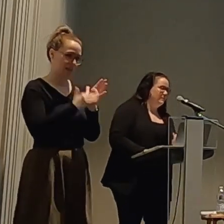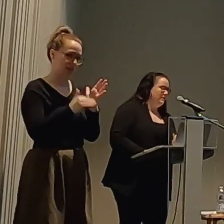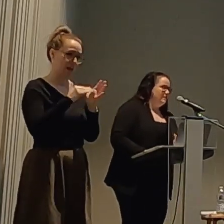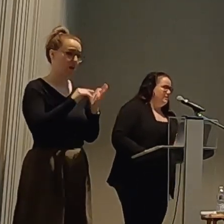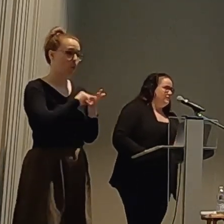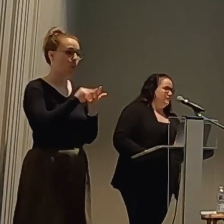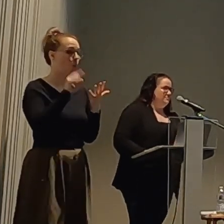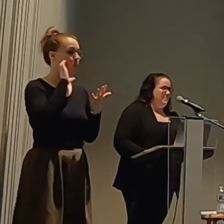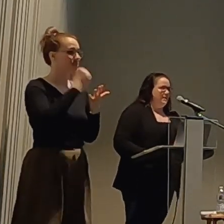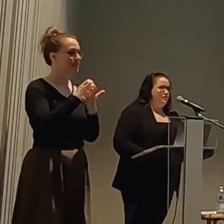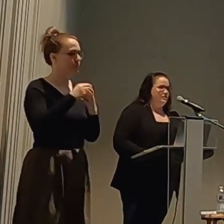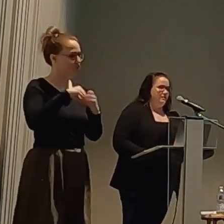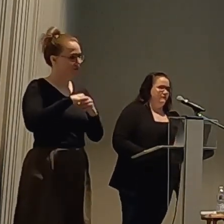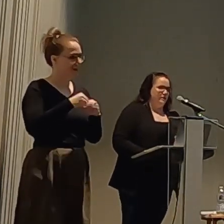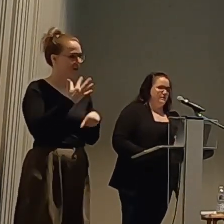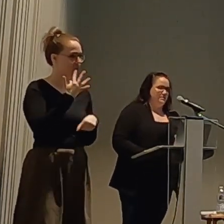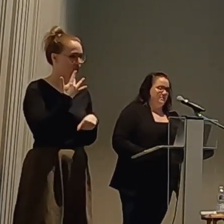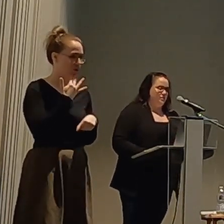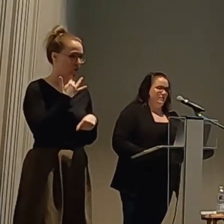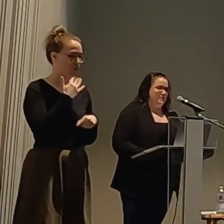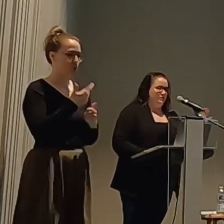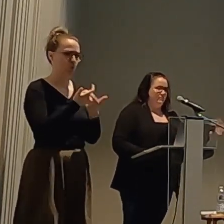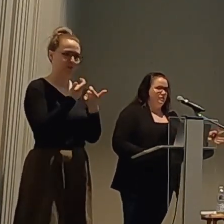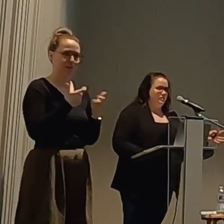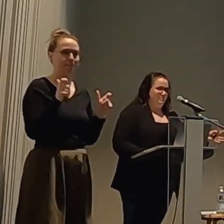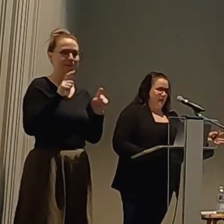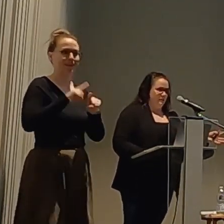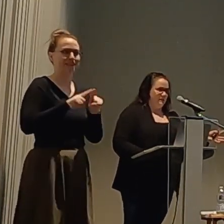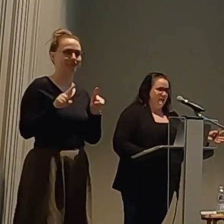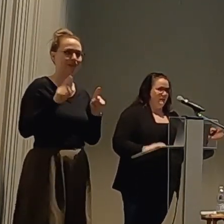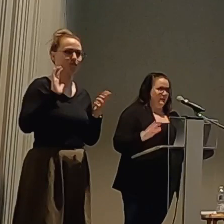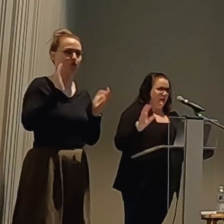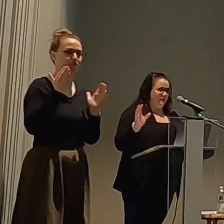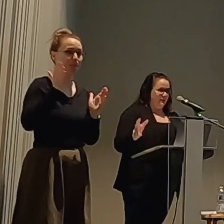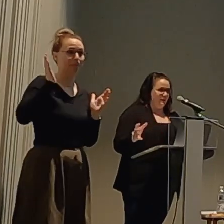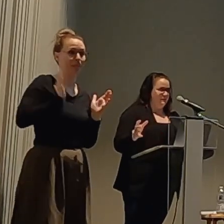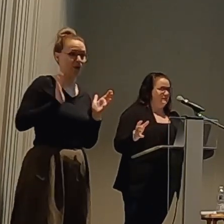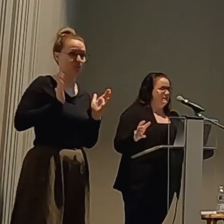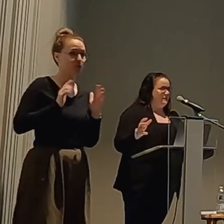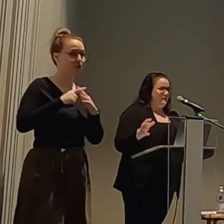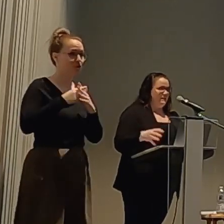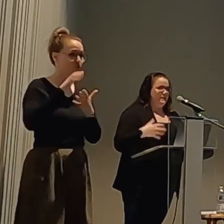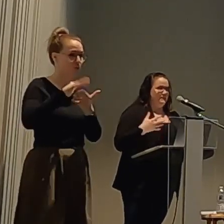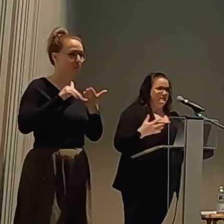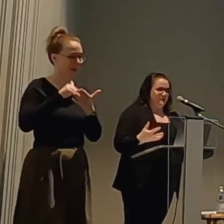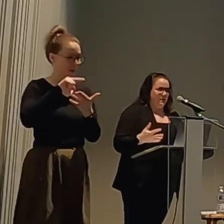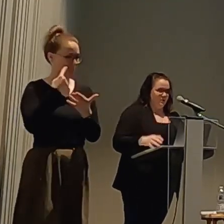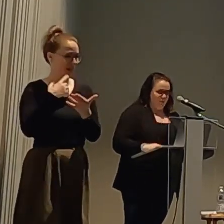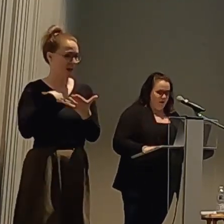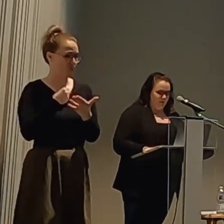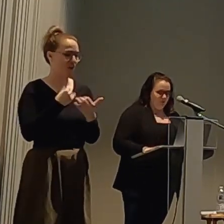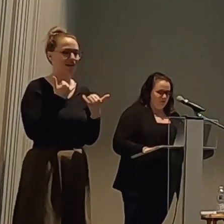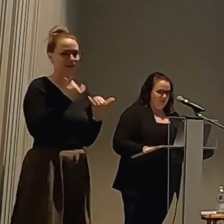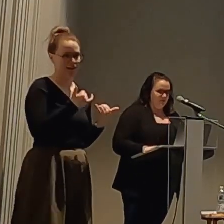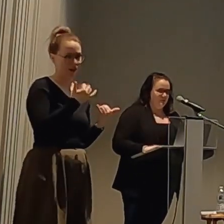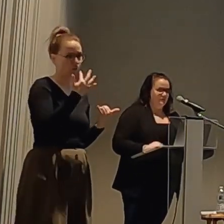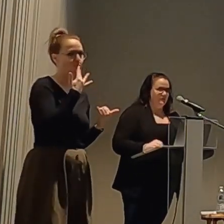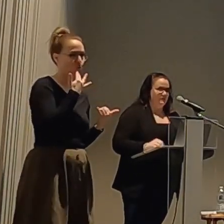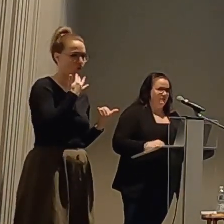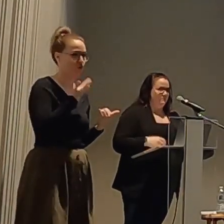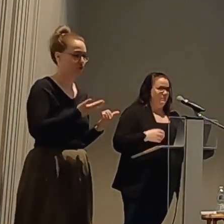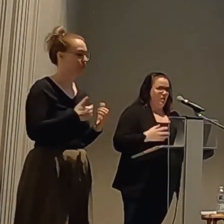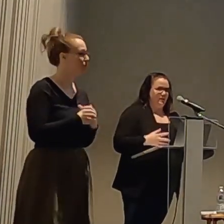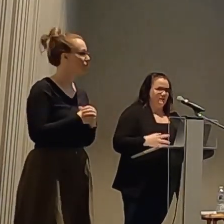color. So the major difference between the original painting and this is the color